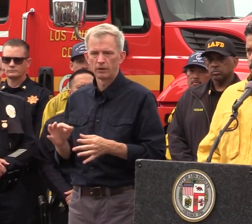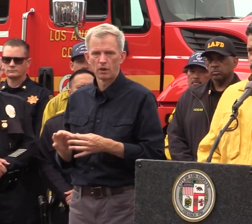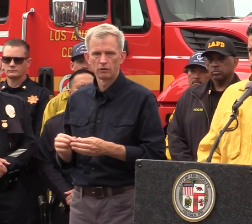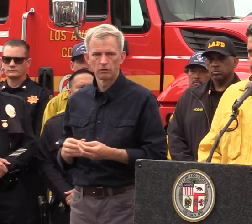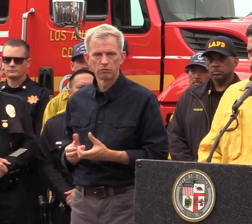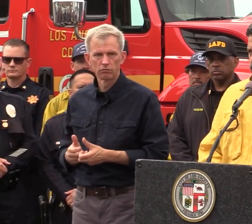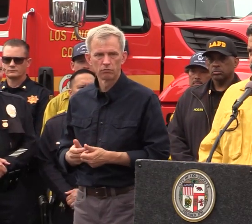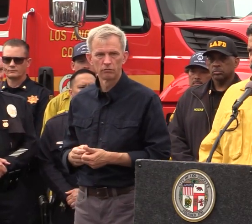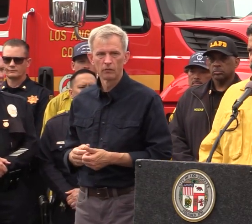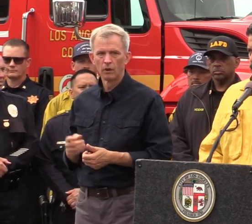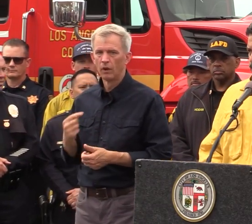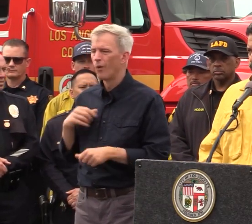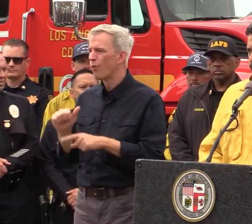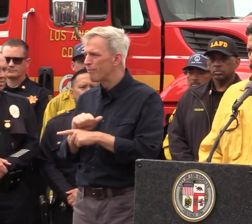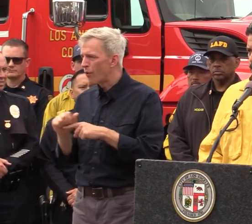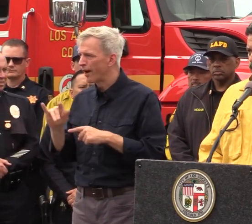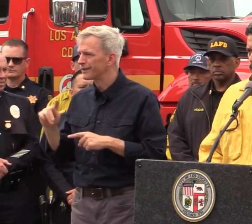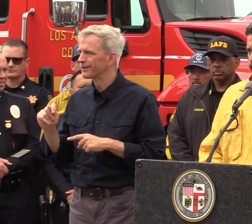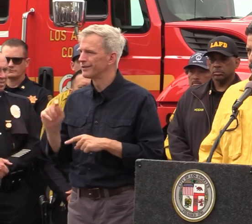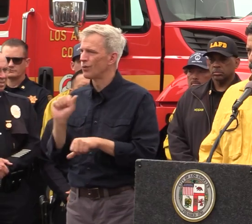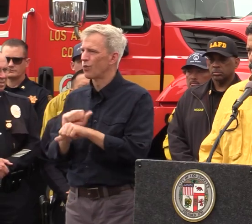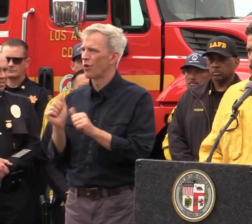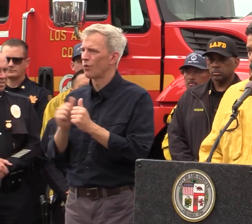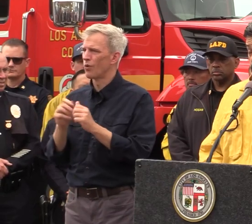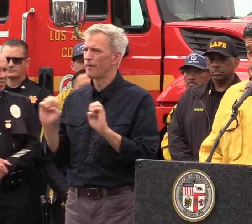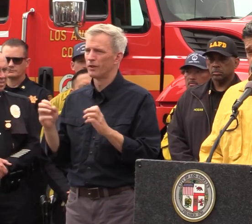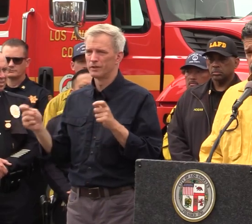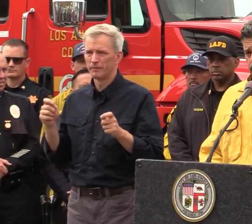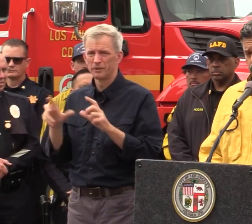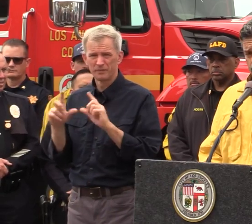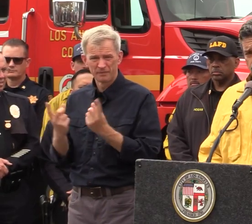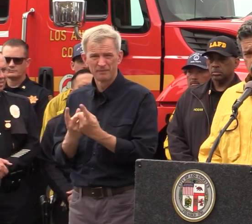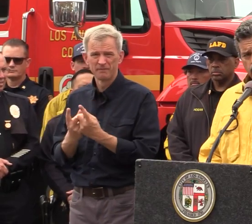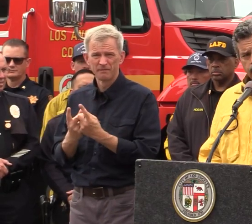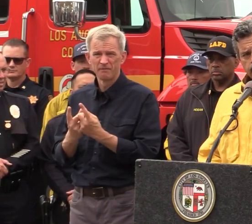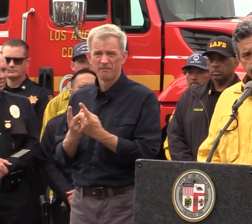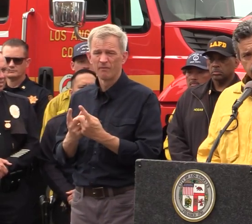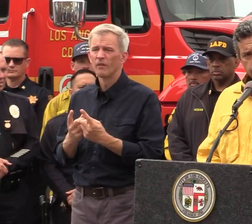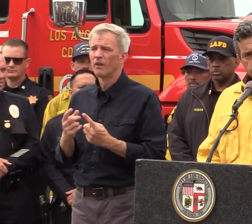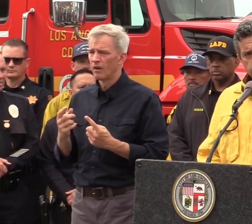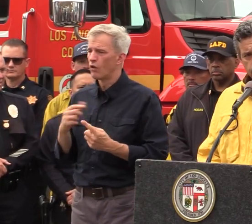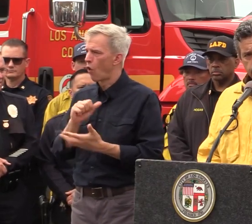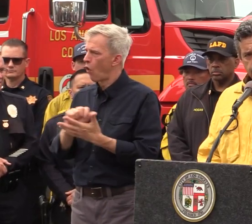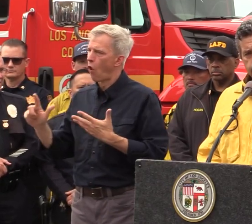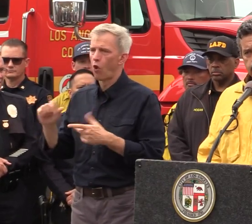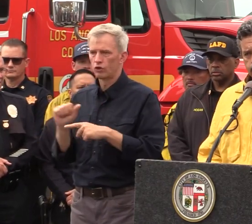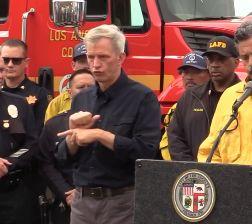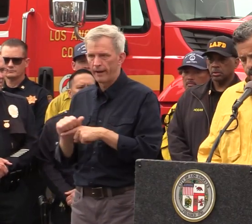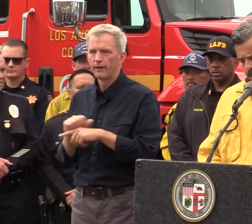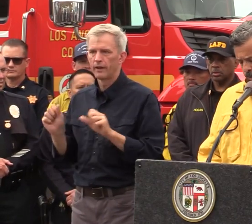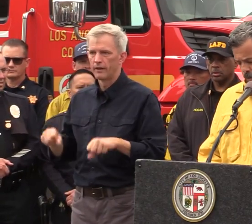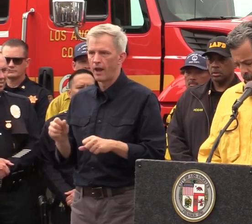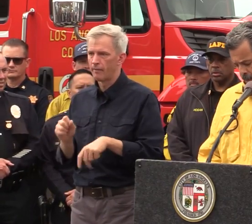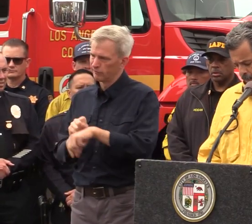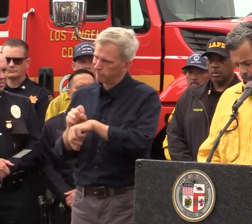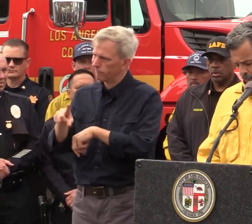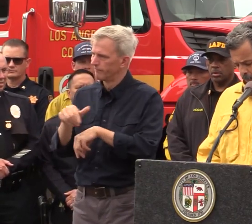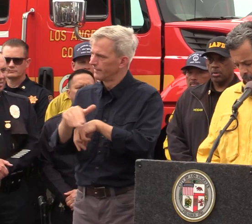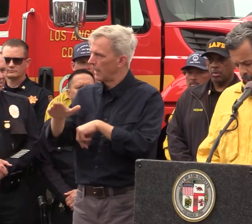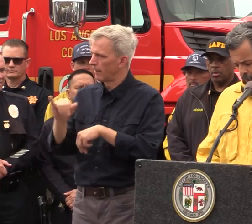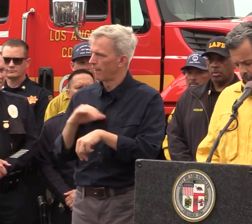work with our emergency management department, and our firefighting personnel at our dispatch center are trained and capable to do that, and they did that